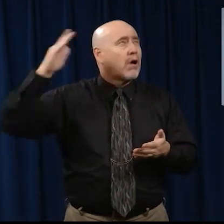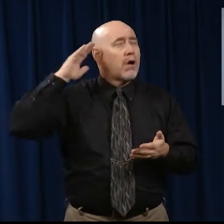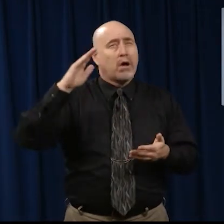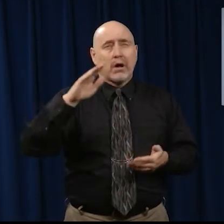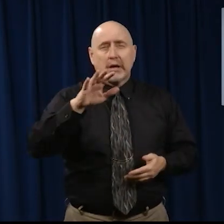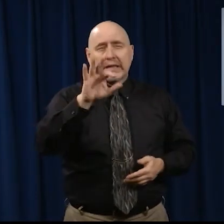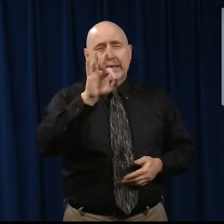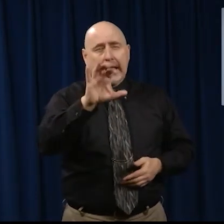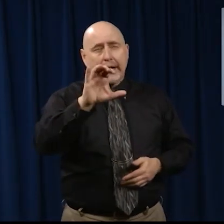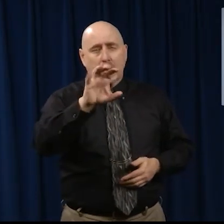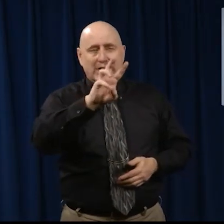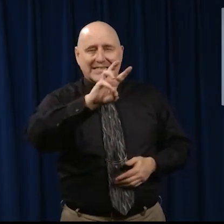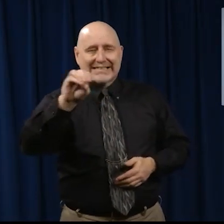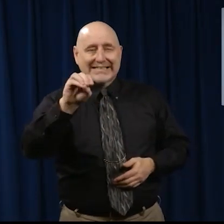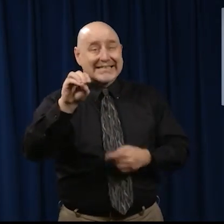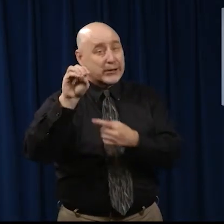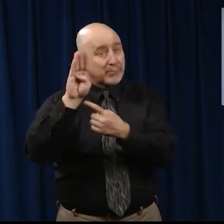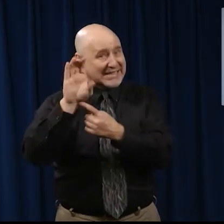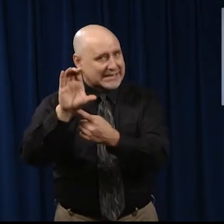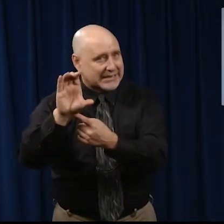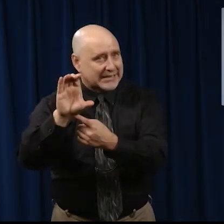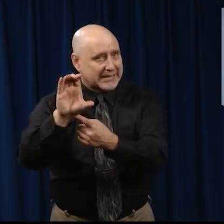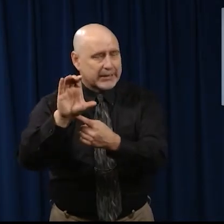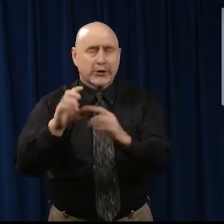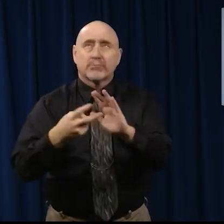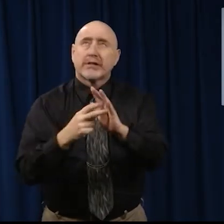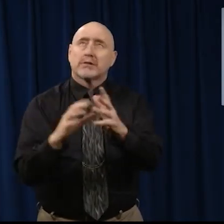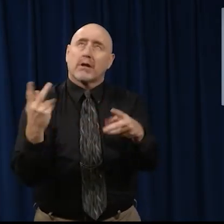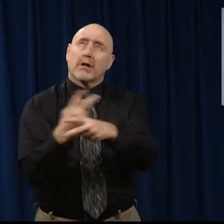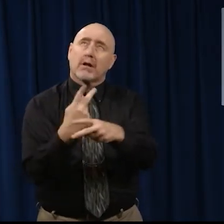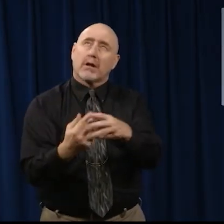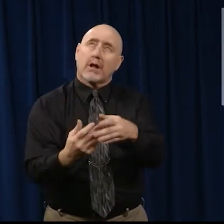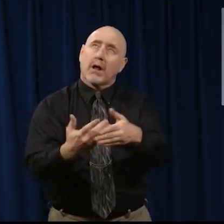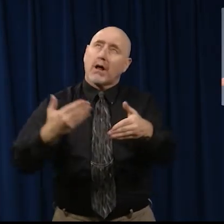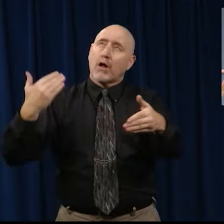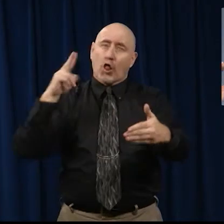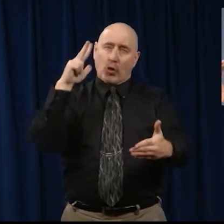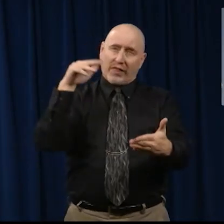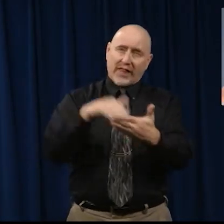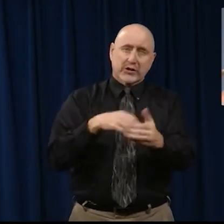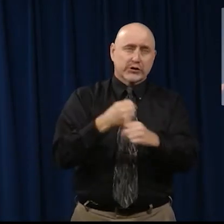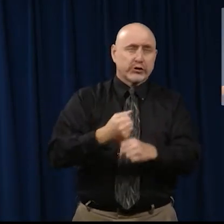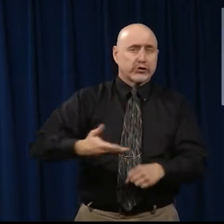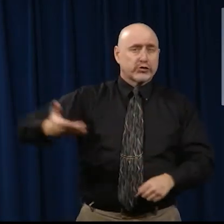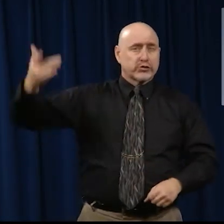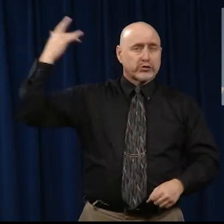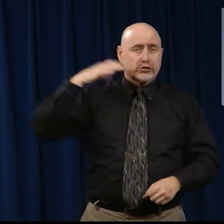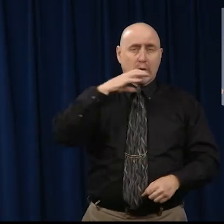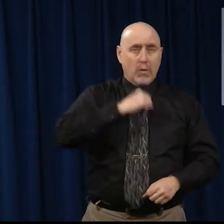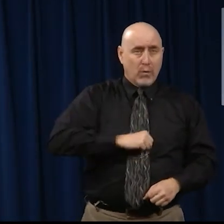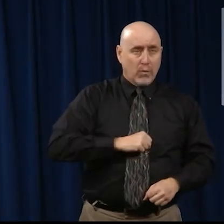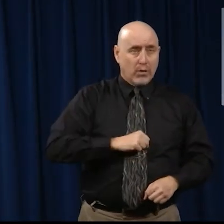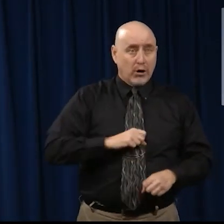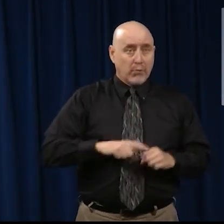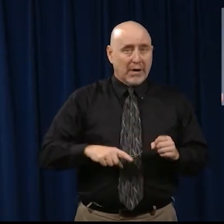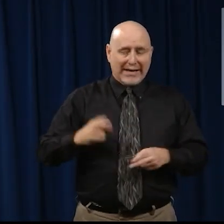in about 960 BC. That means it's about 3,000 years old, but